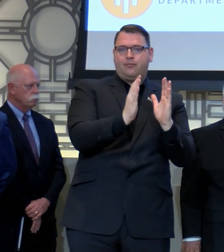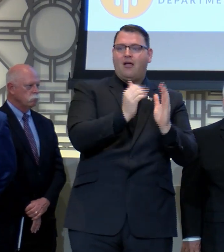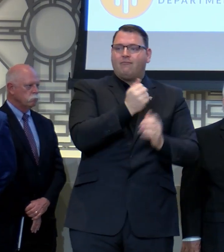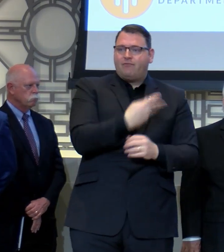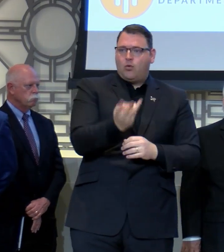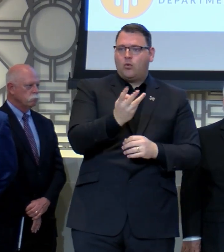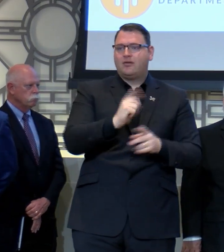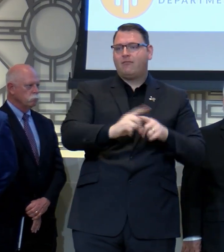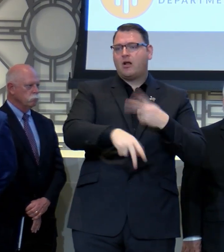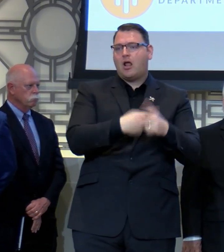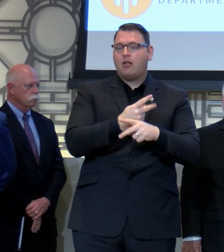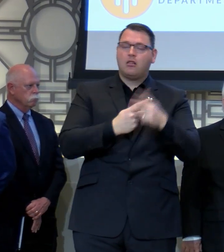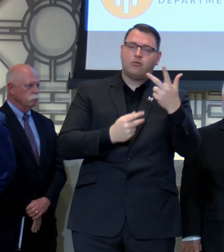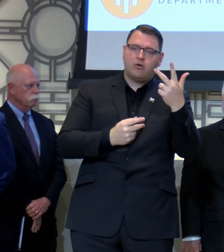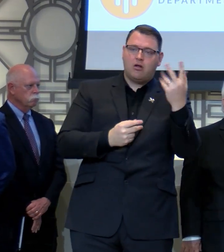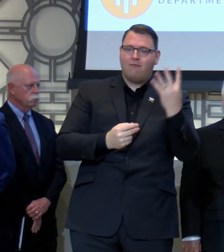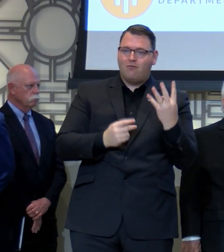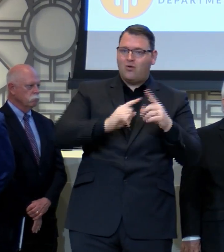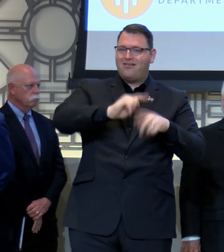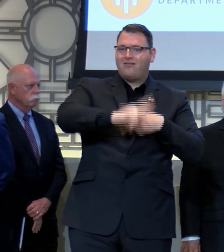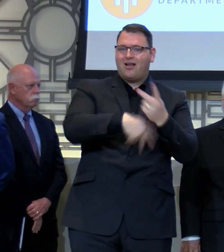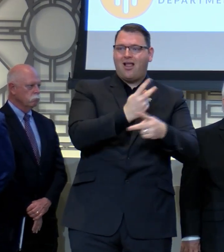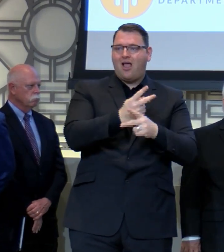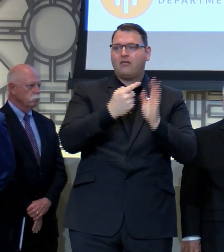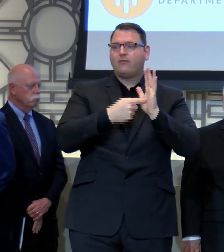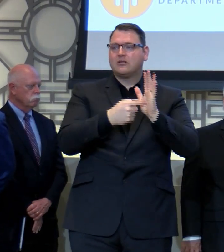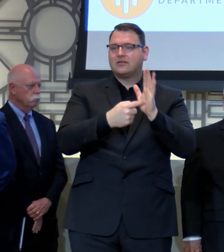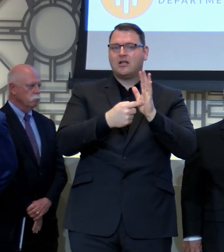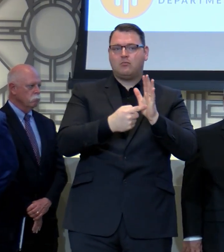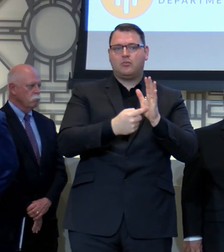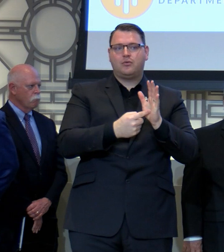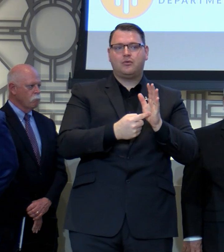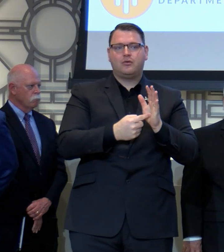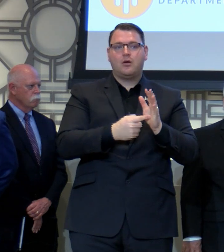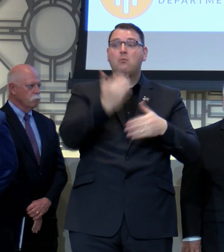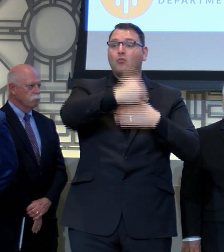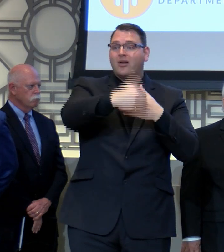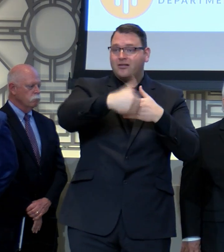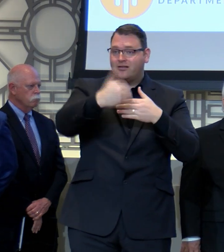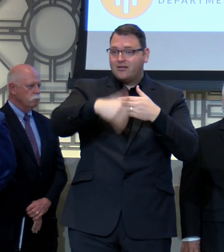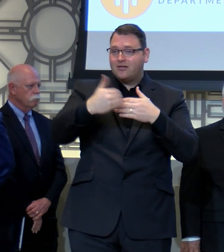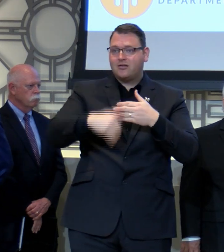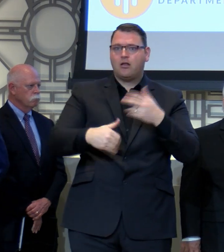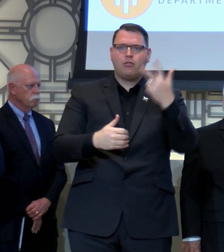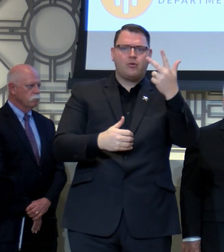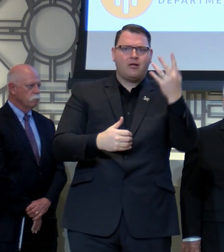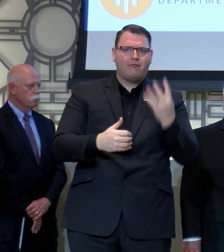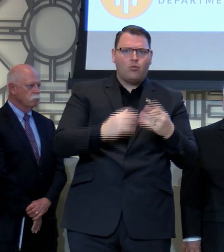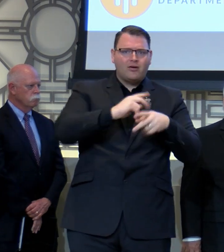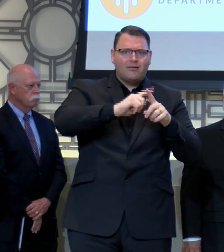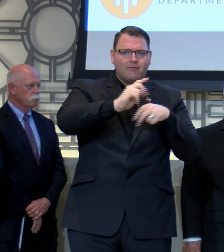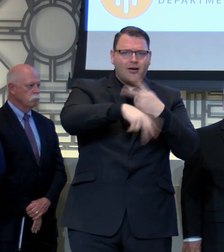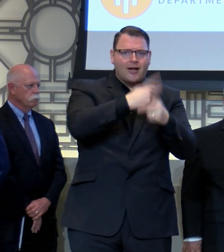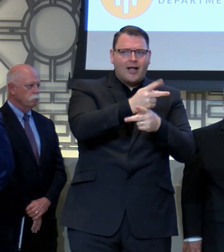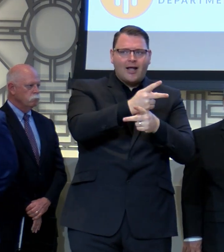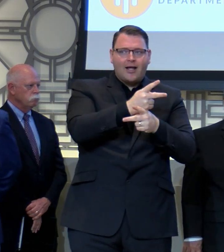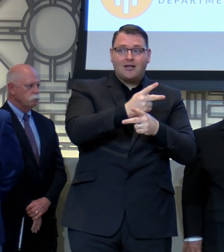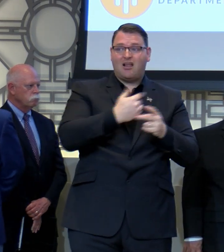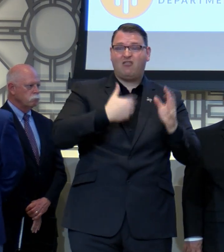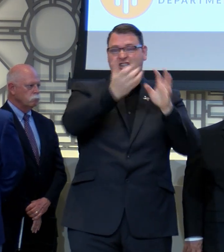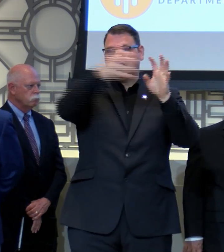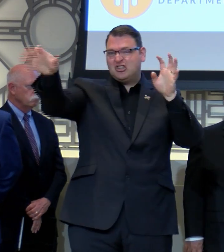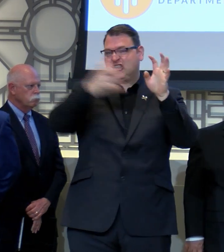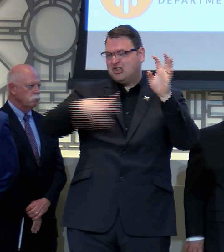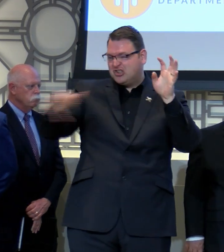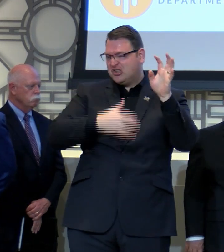bread. You may see 3 or 4. That's what's absolutely critical, is how do you keep this going? if you think about product and how it flows from